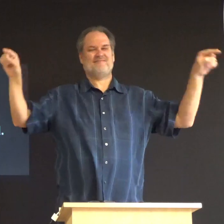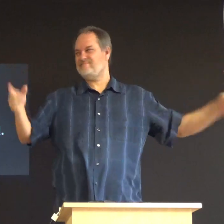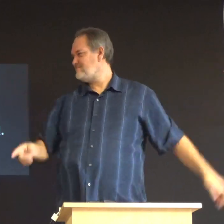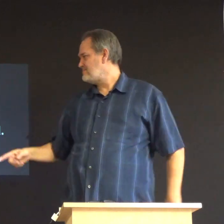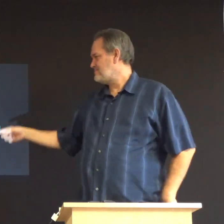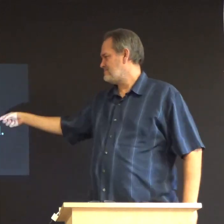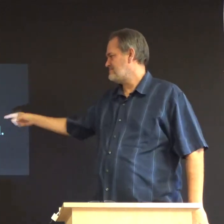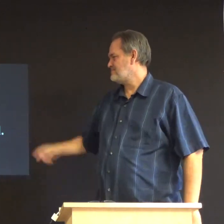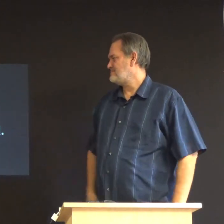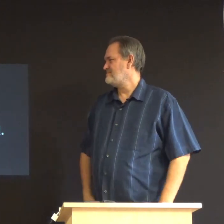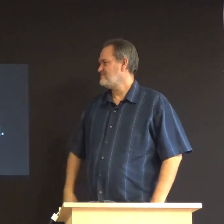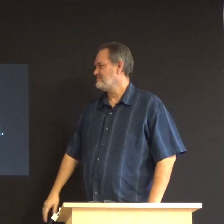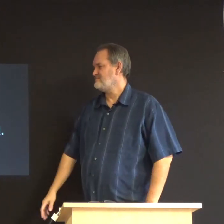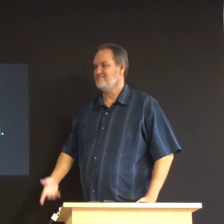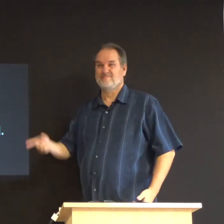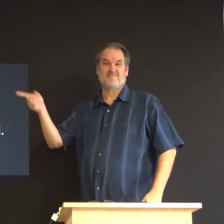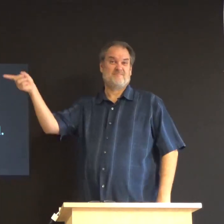the kingdom of God.